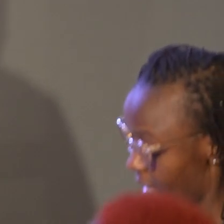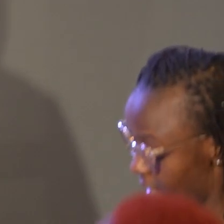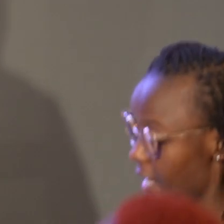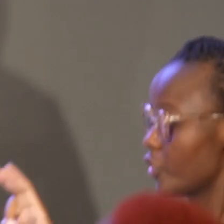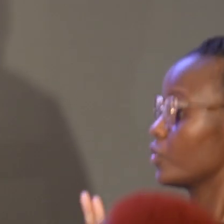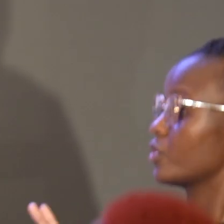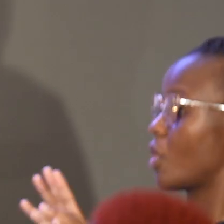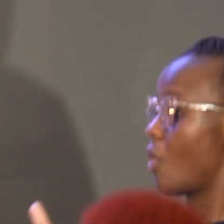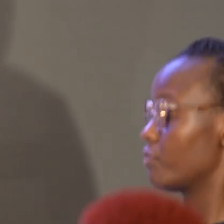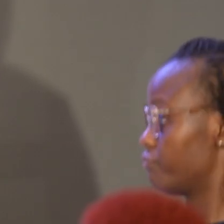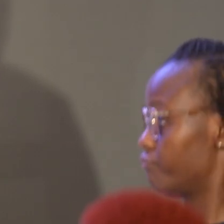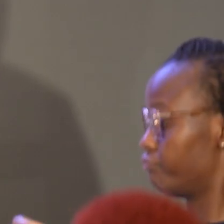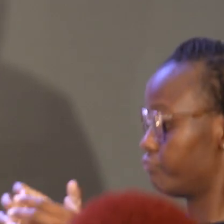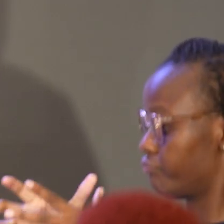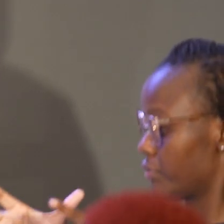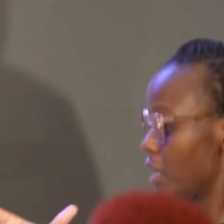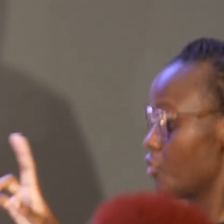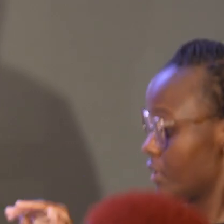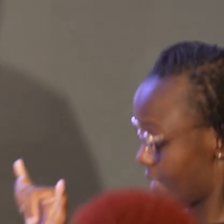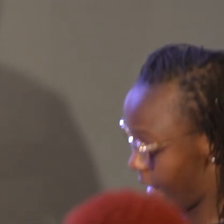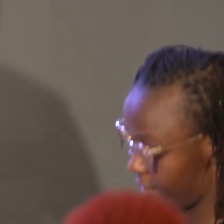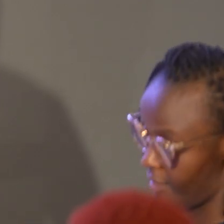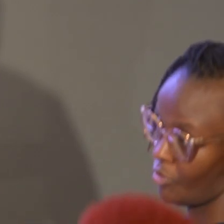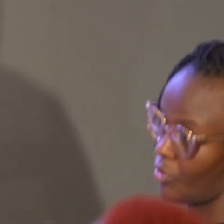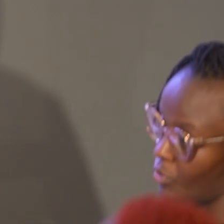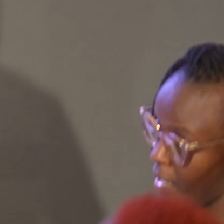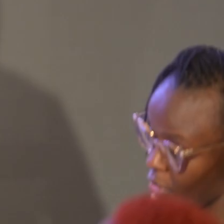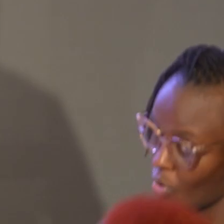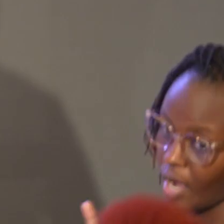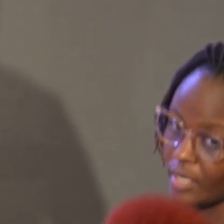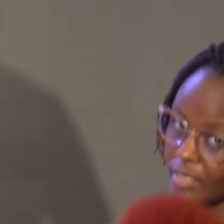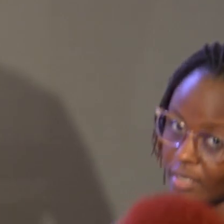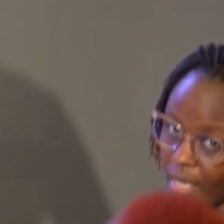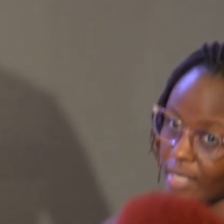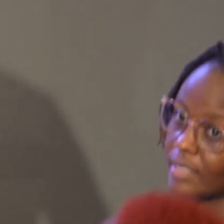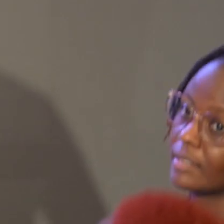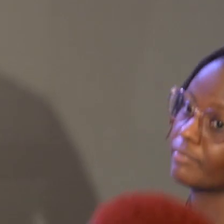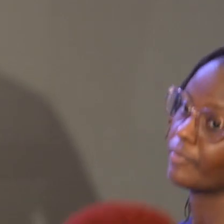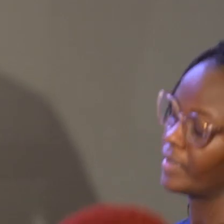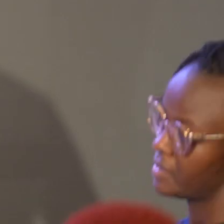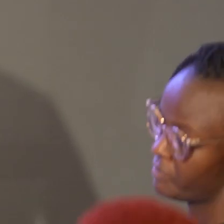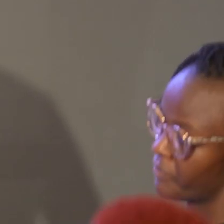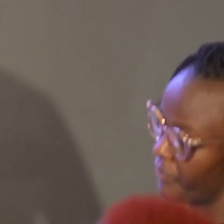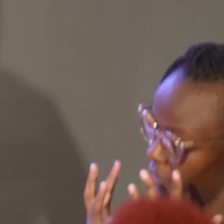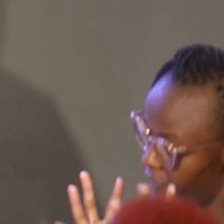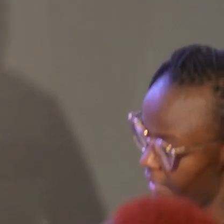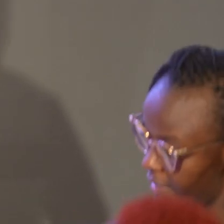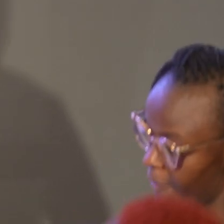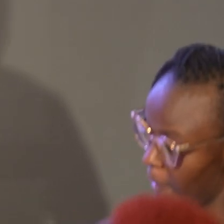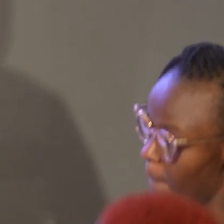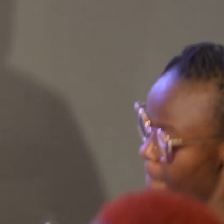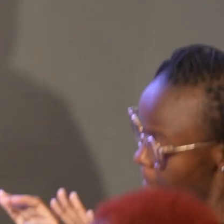or expound on to ensure that the standard is is enforced. It is a